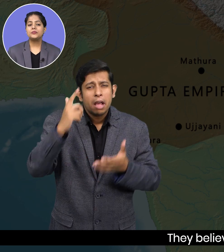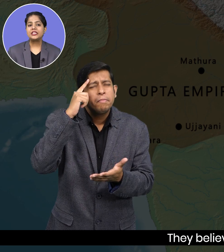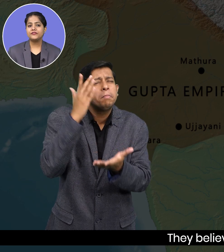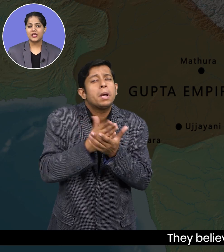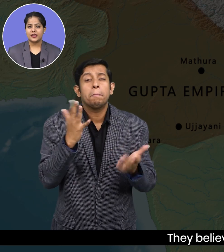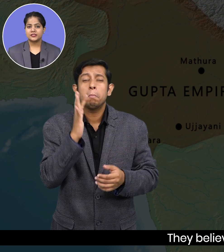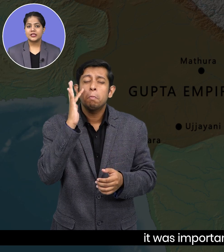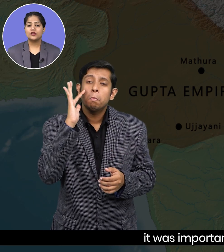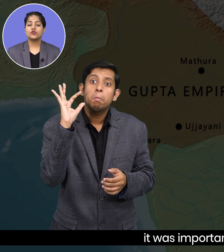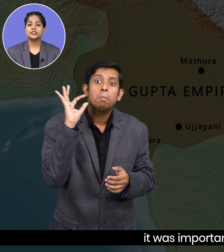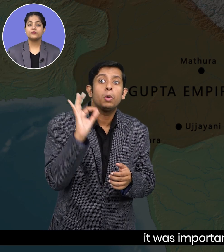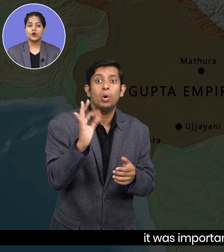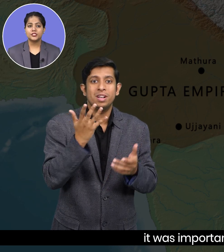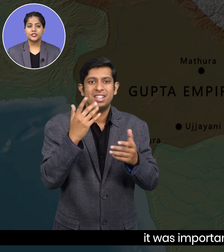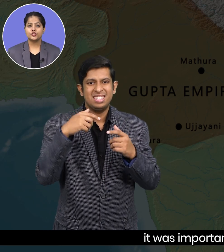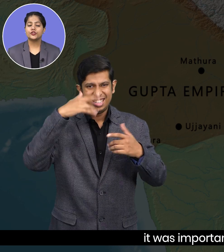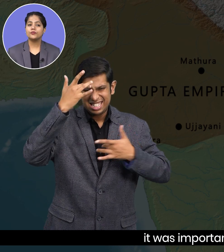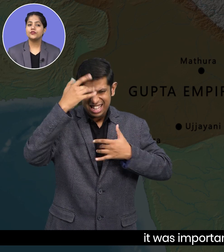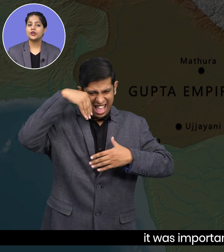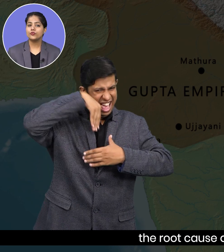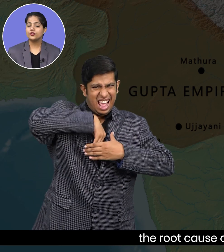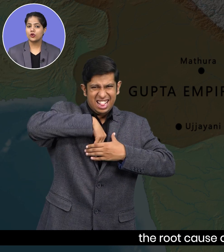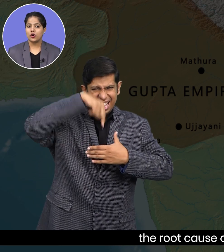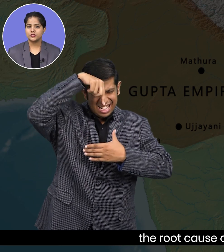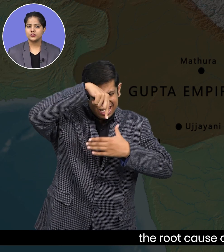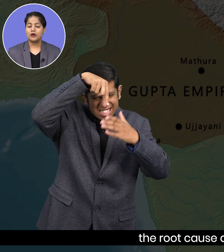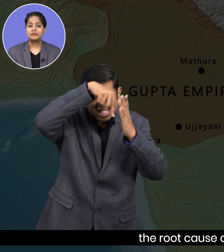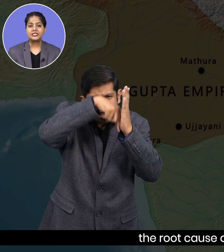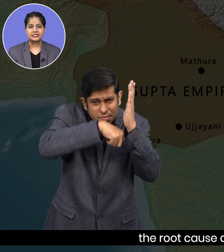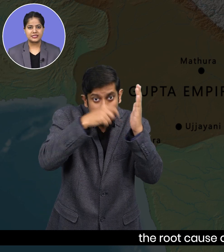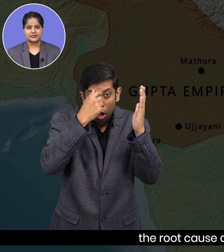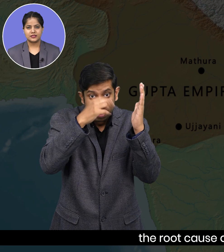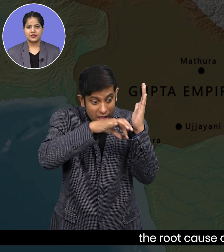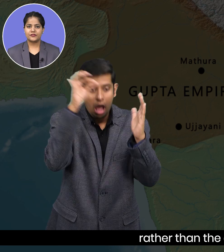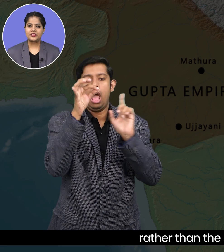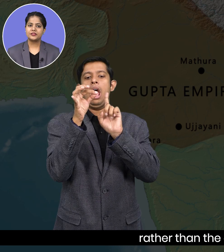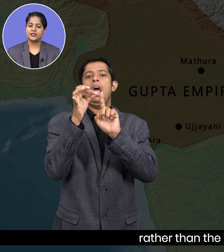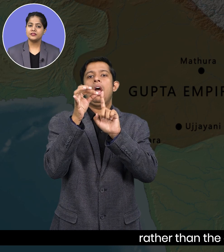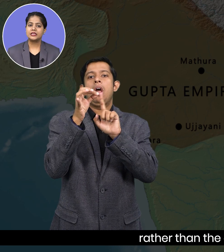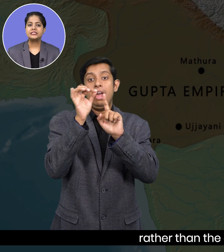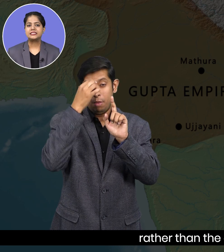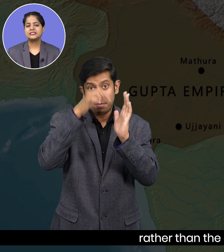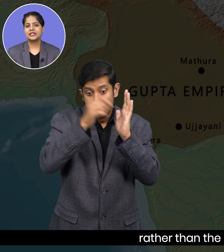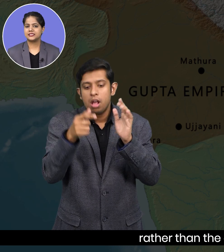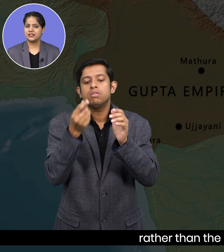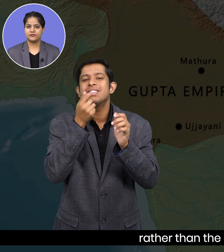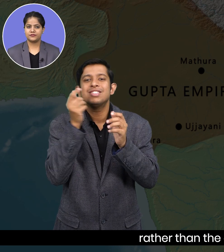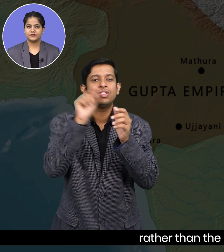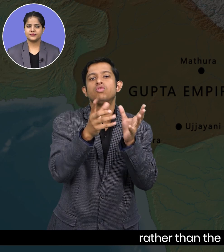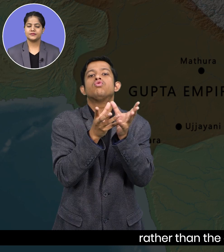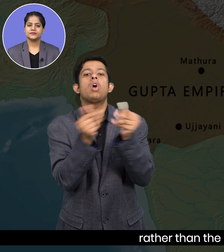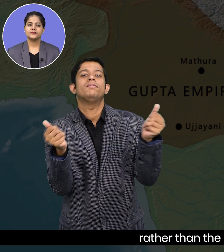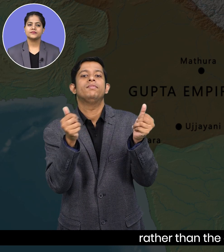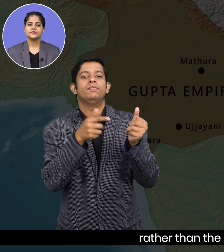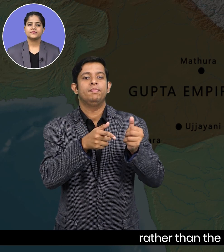They believed that it was important to remove the root cause of the disease rather than the disease